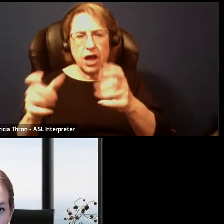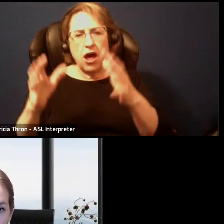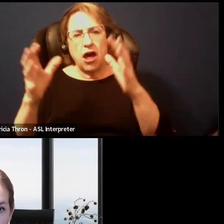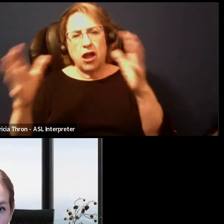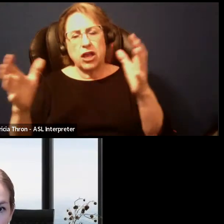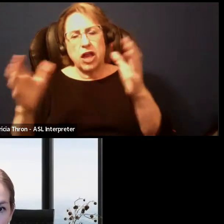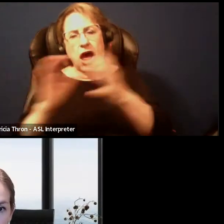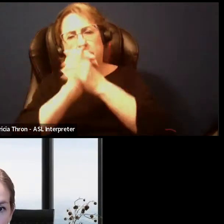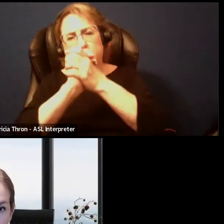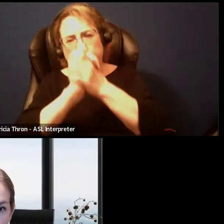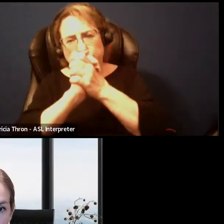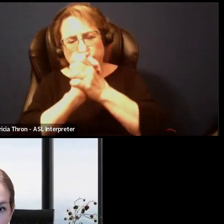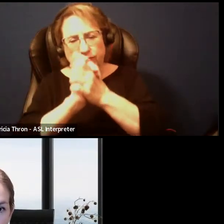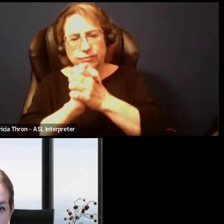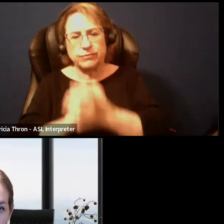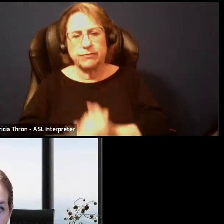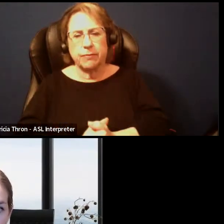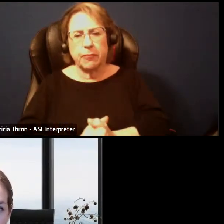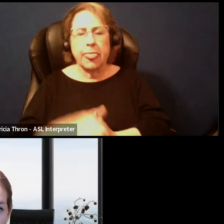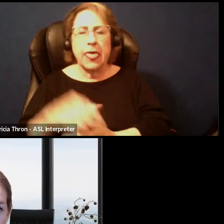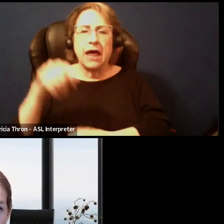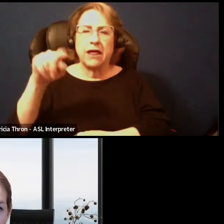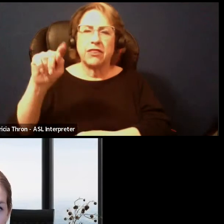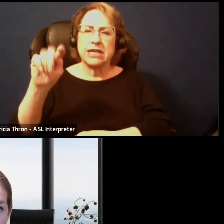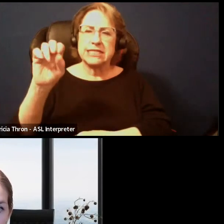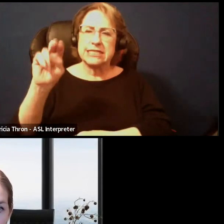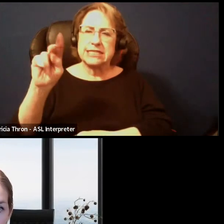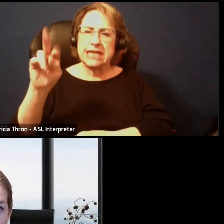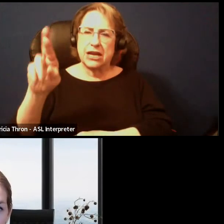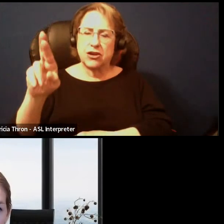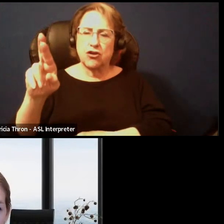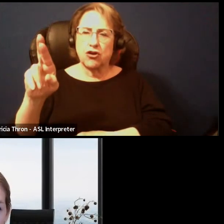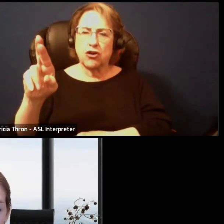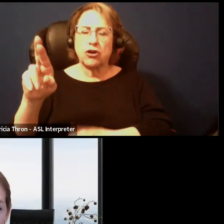credit. While this tender offer, may not work,